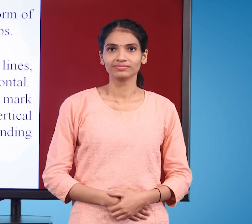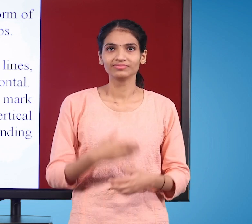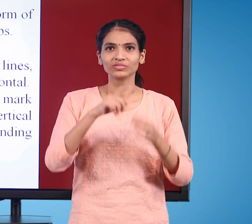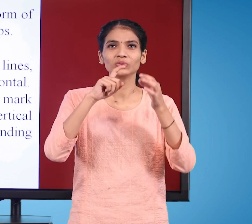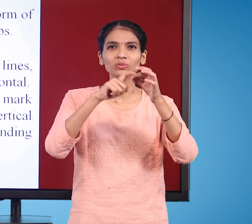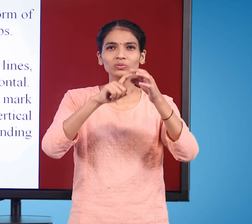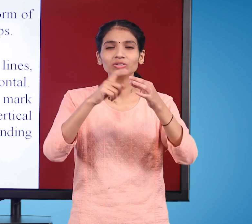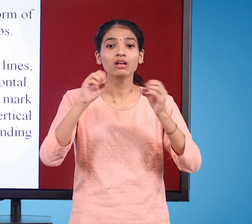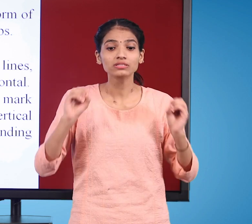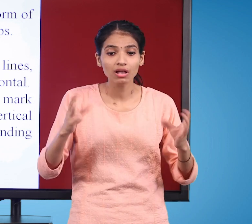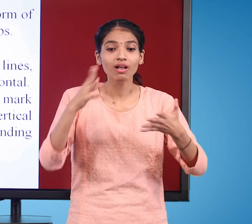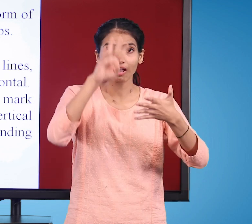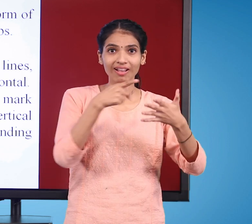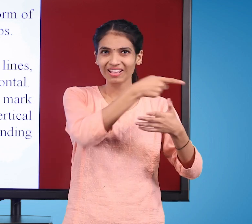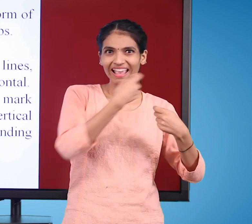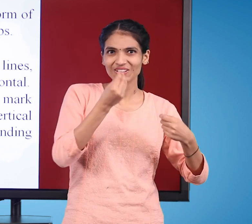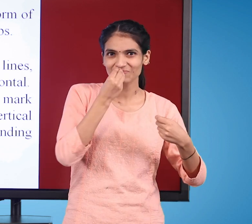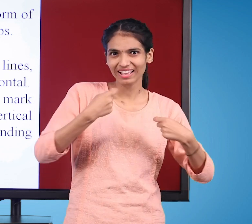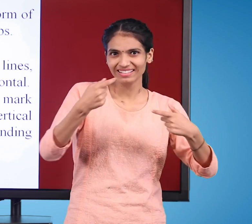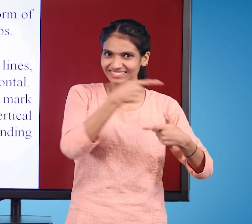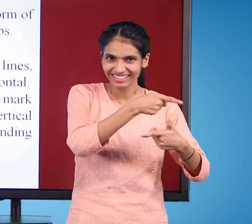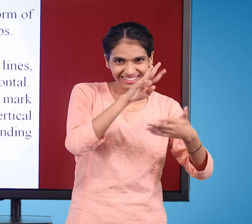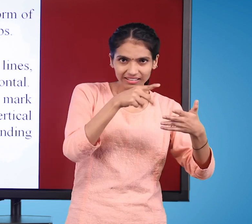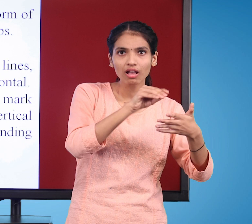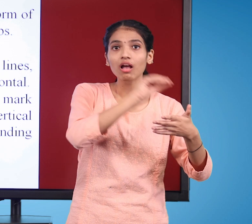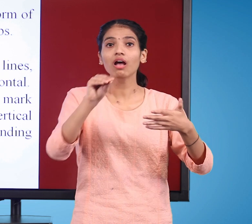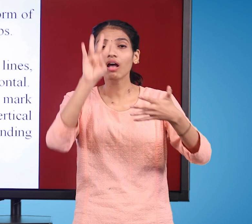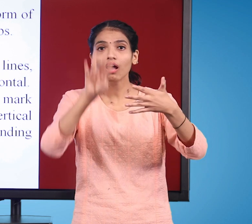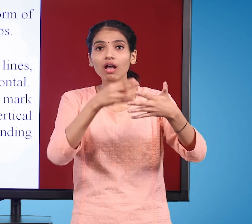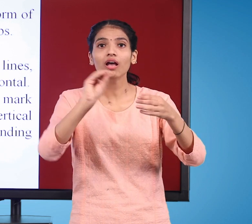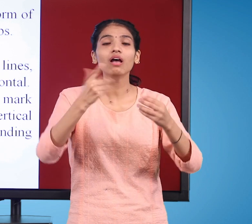To represent this data in the form of a bar diagram, here are the steps.